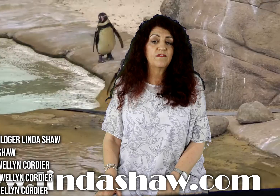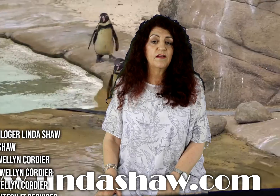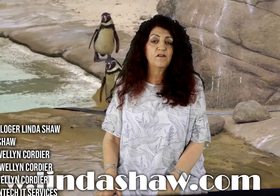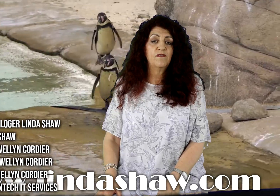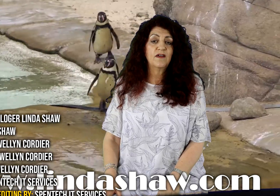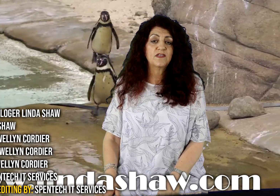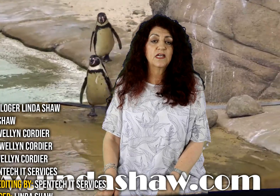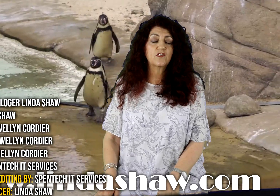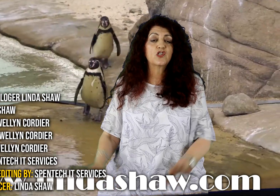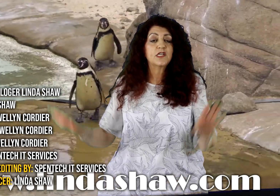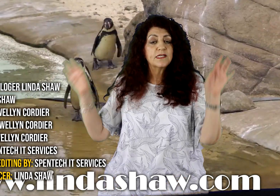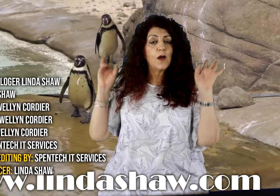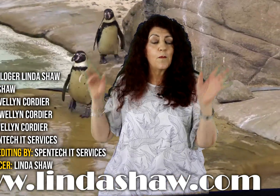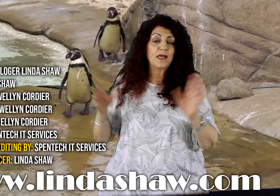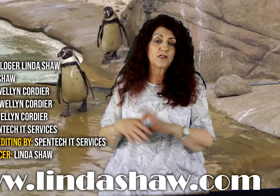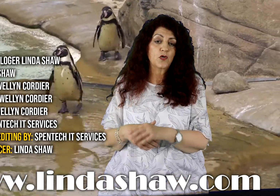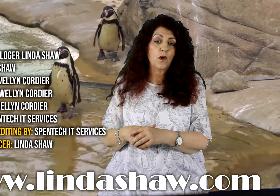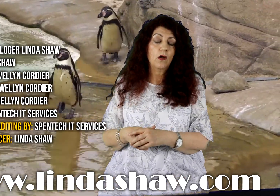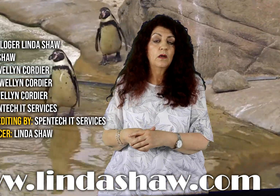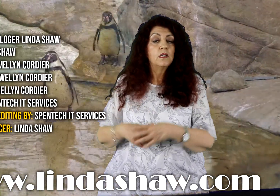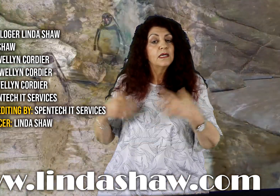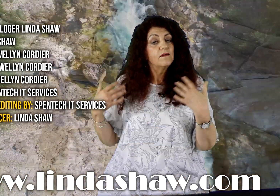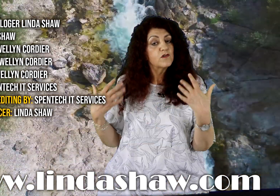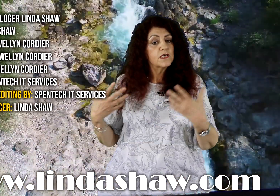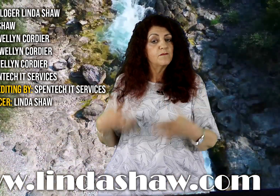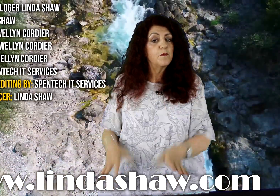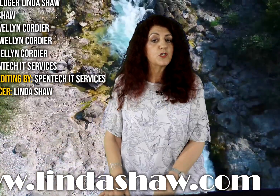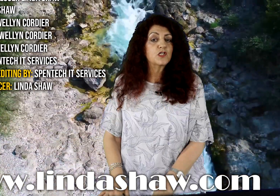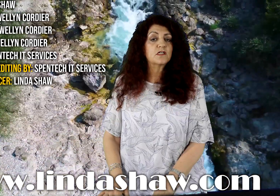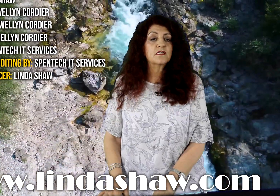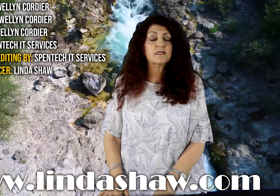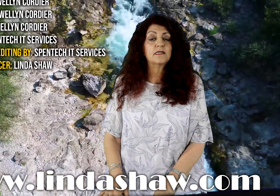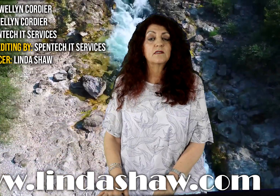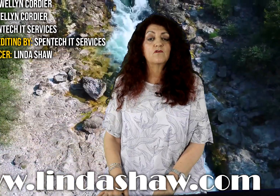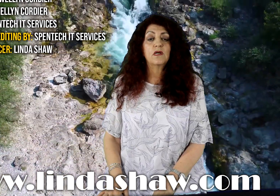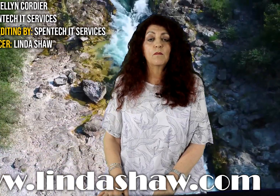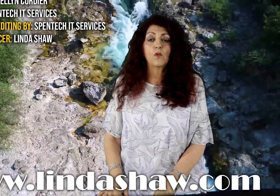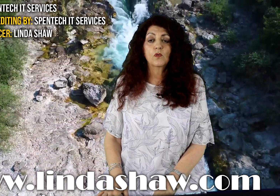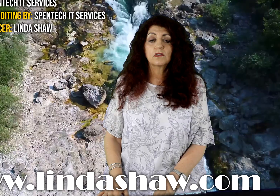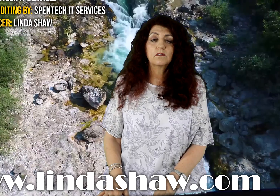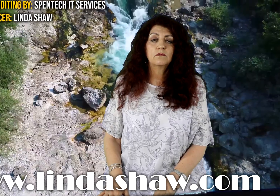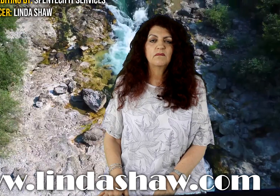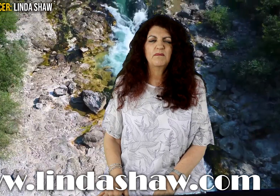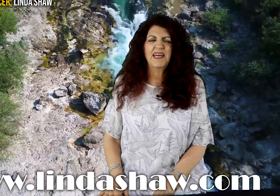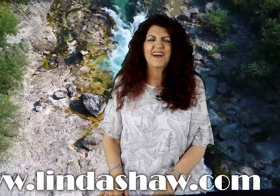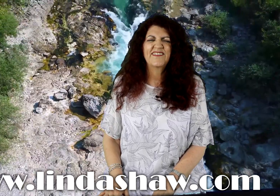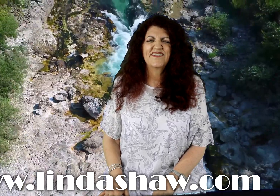every 5 seconds just how amazing you are. Give yourself permission to succeed. It's really important. Bye now.